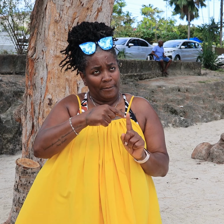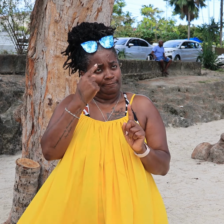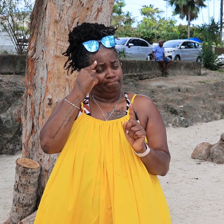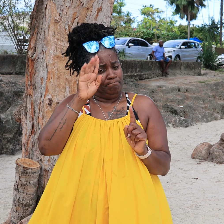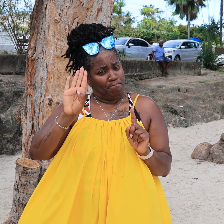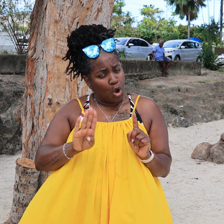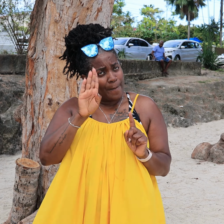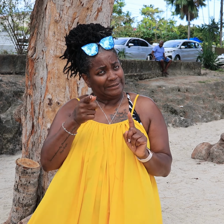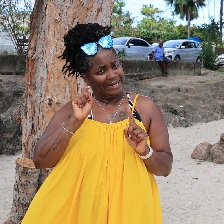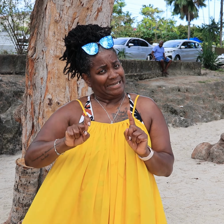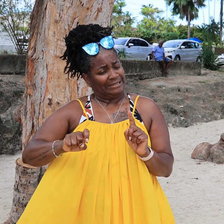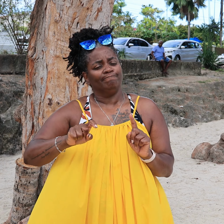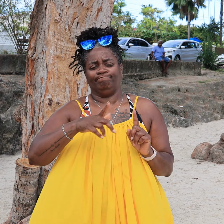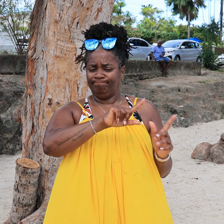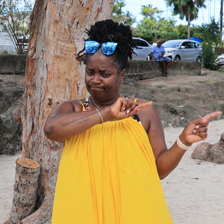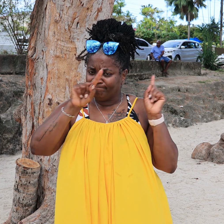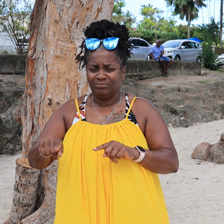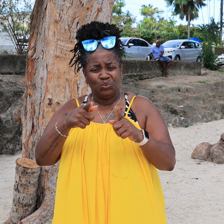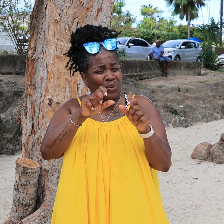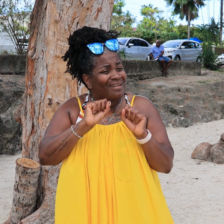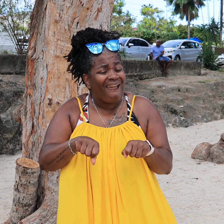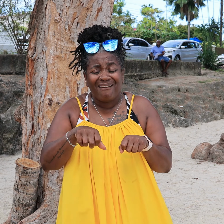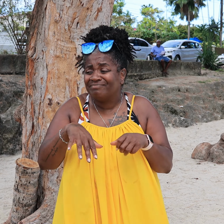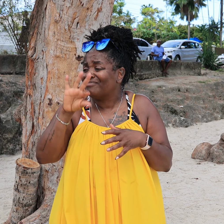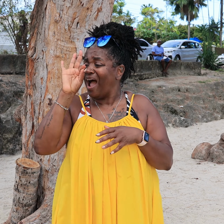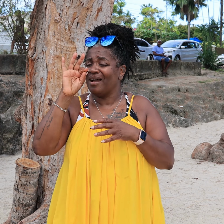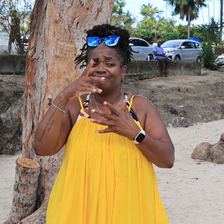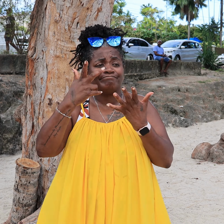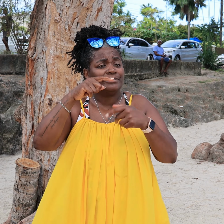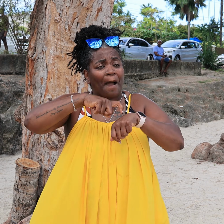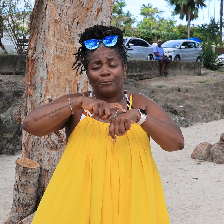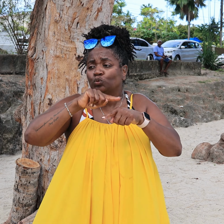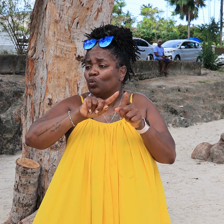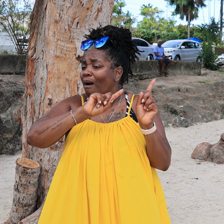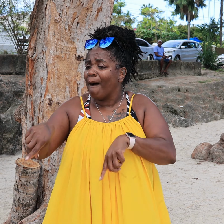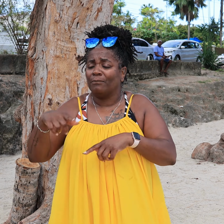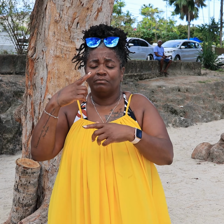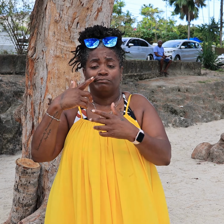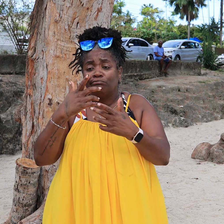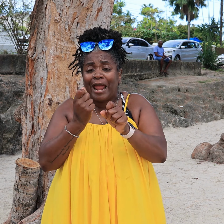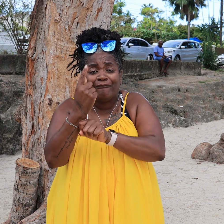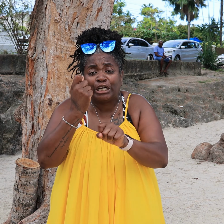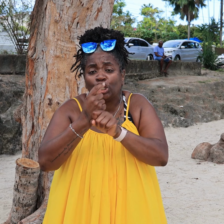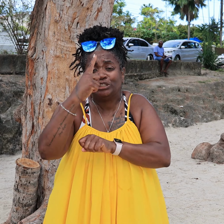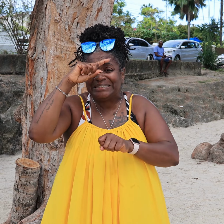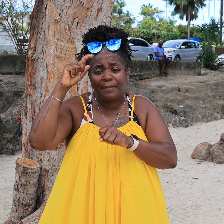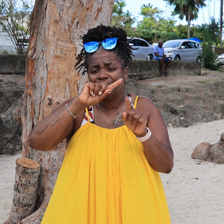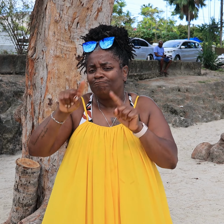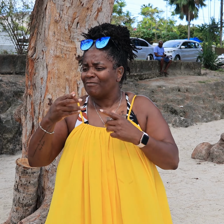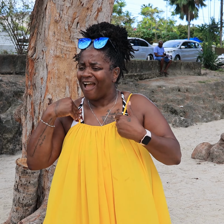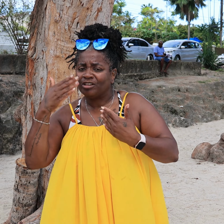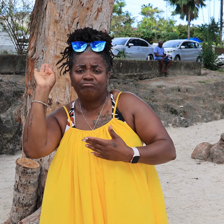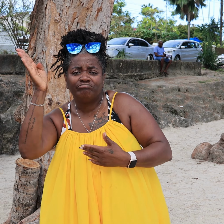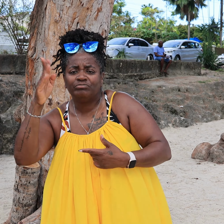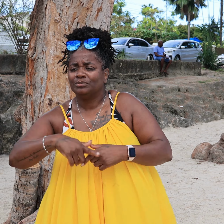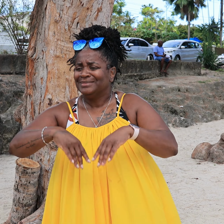from. Remember to think of Barbados and the need that it has. You can find time to come. Maybe every year in the summer you can come. There